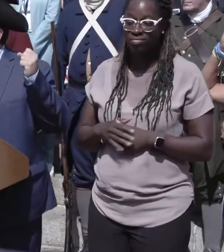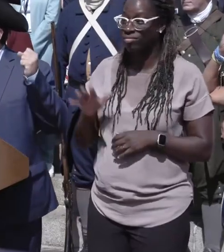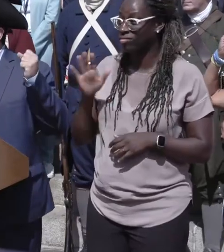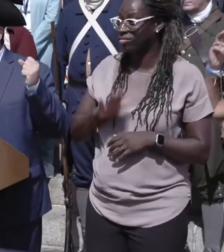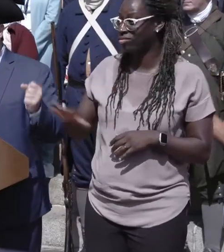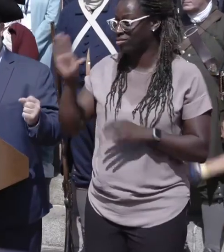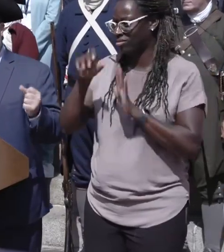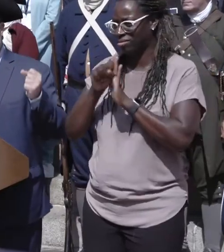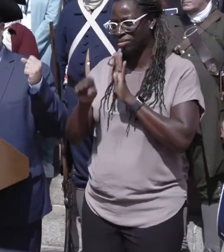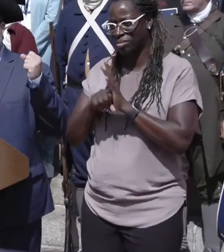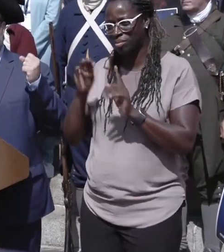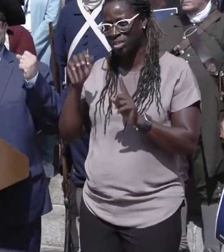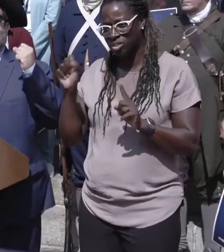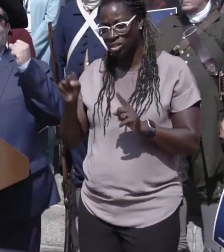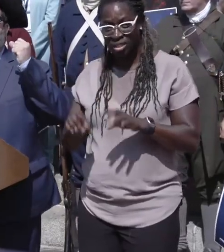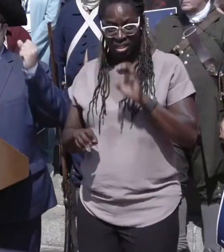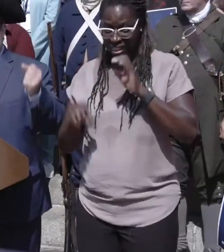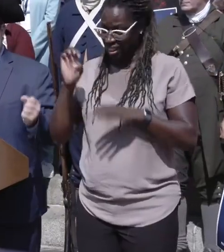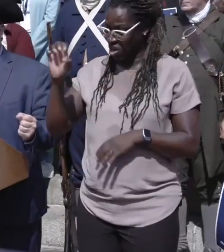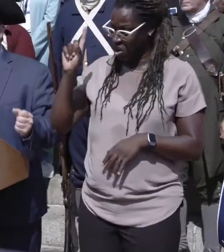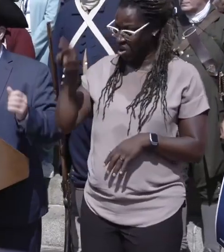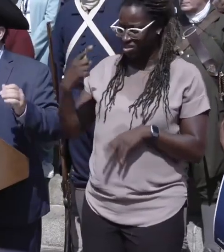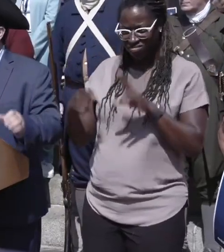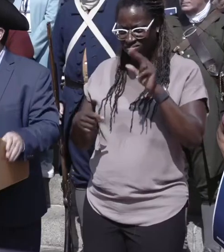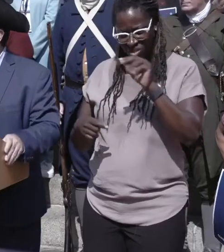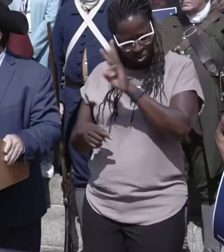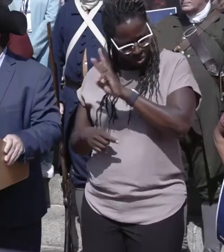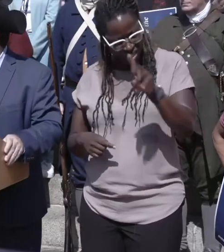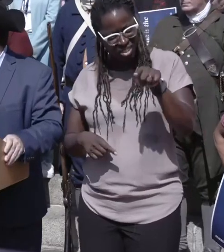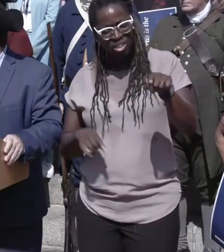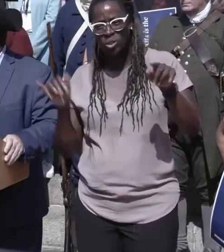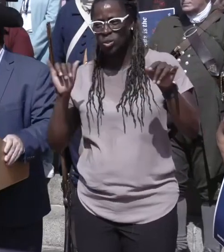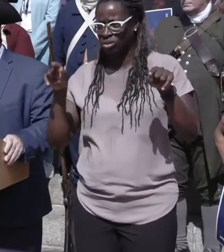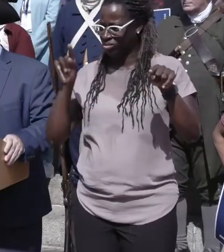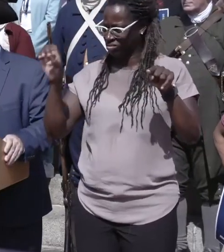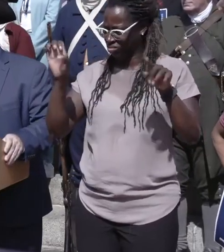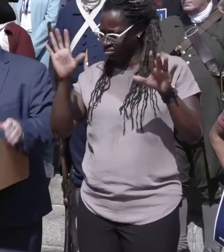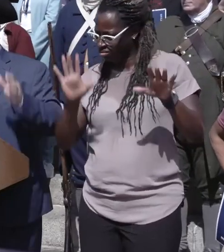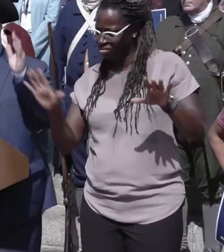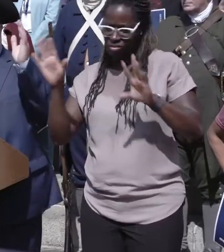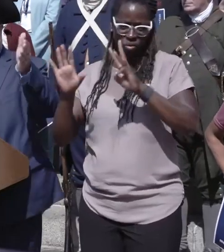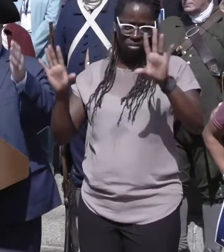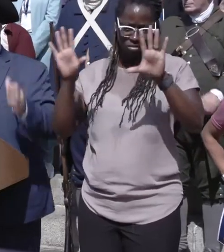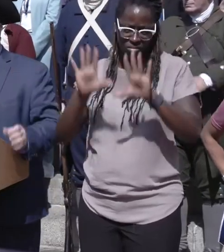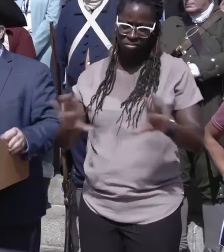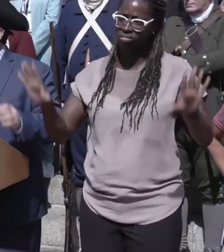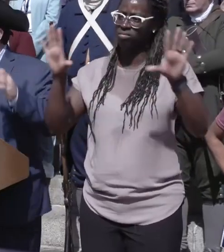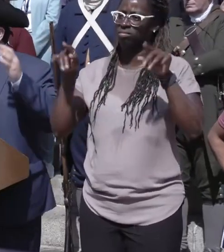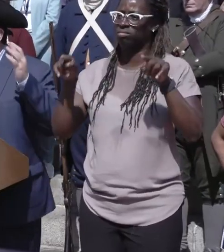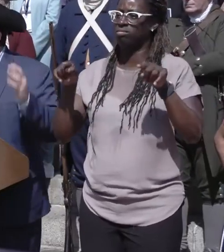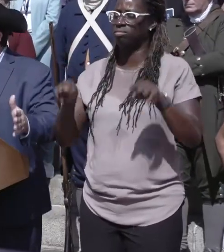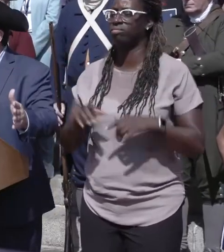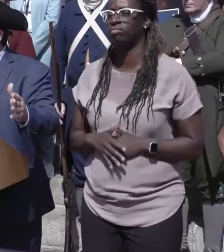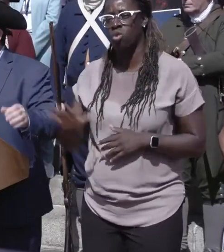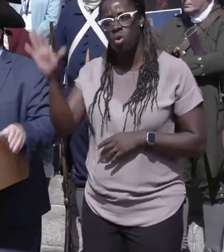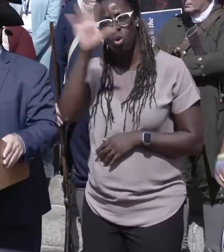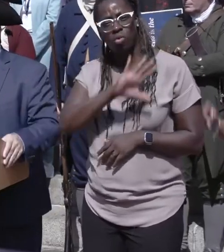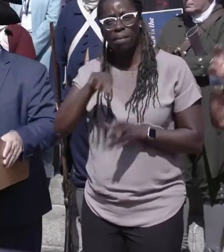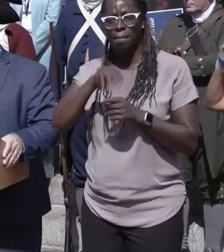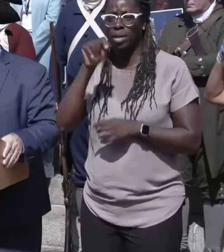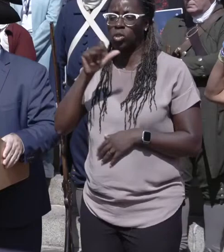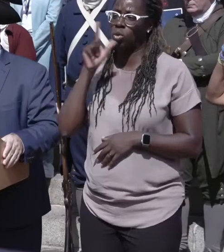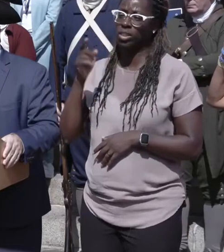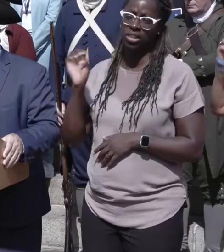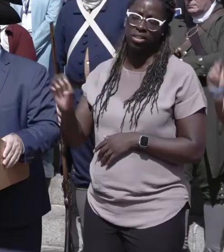celebration a celebration that's going to take place all over this state, from the Knox Trail to the Battle of Bunker Hill to Patriots Day, all the way through the